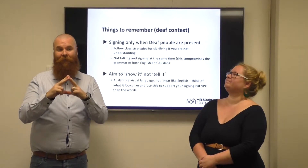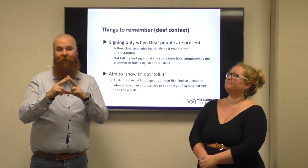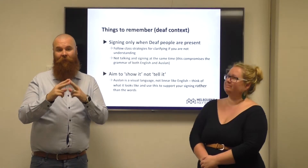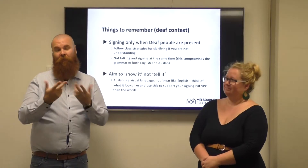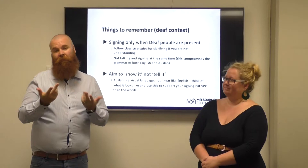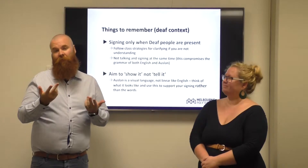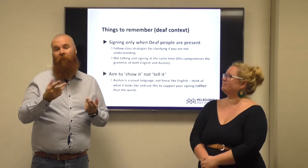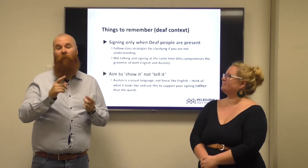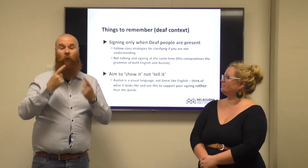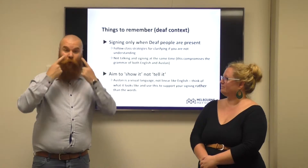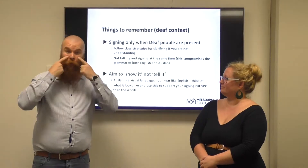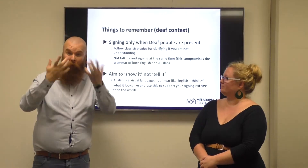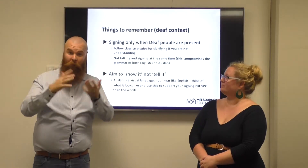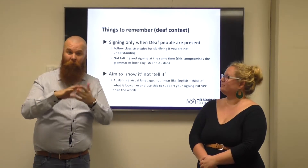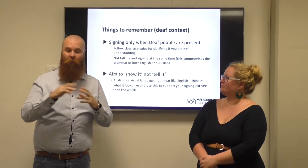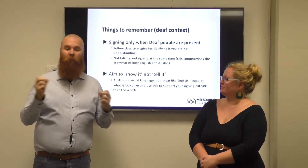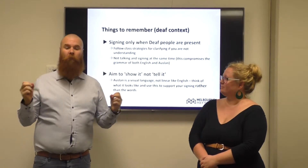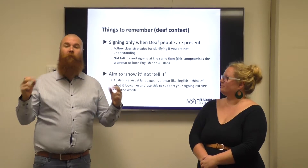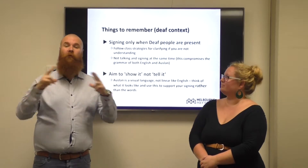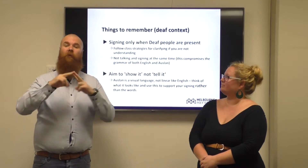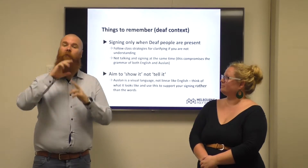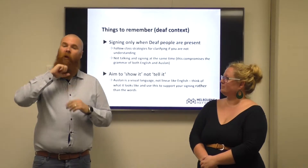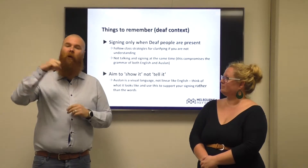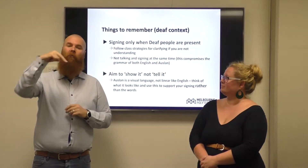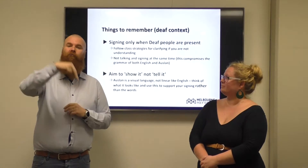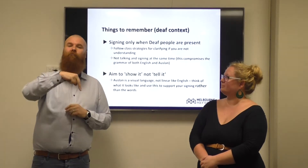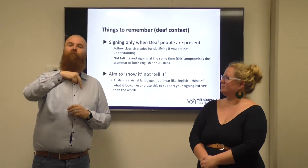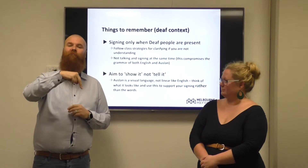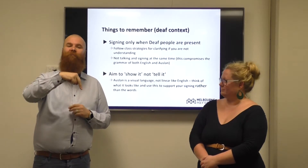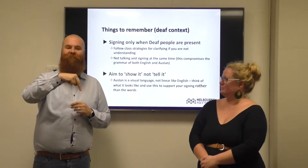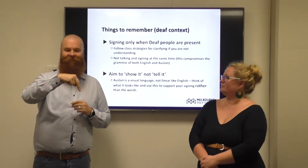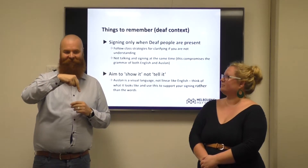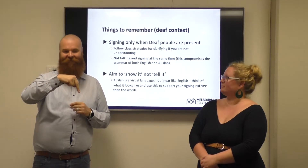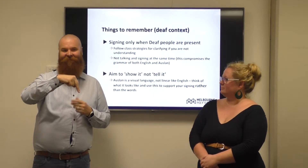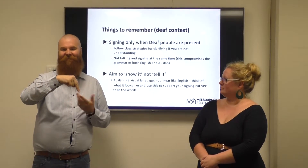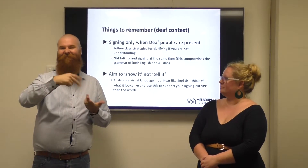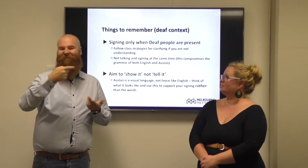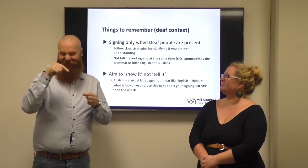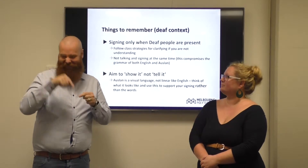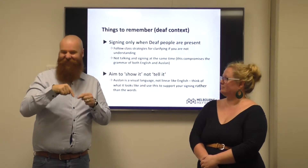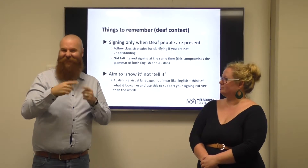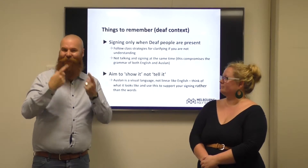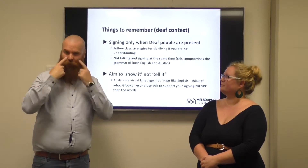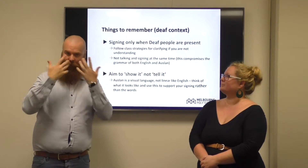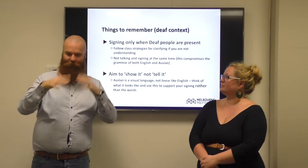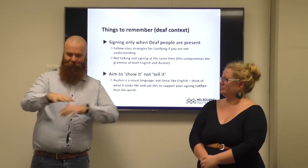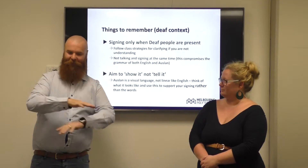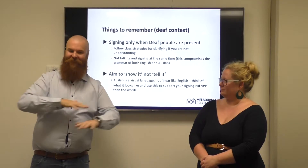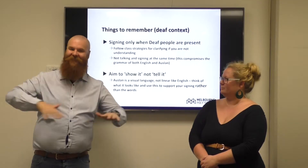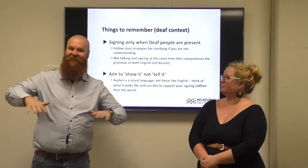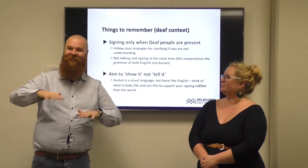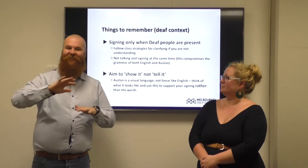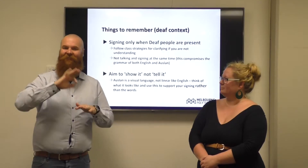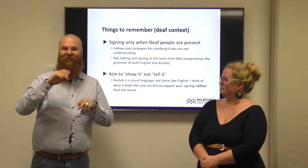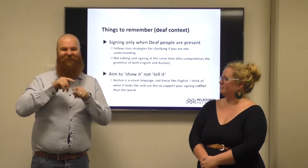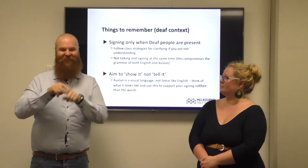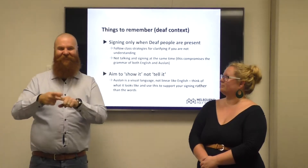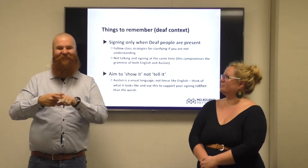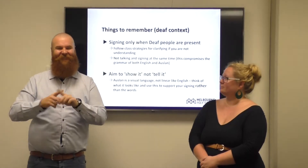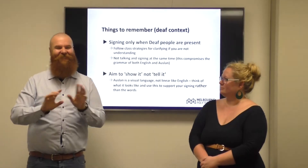bridge. To show you how, it would be like this. There's a bridge and there's a man standing on it right there, and it's set up in